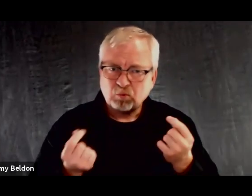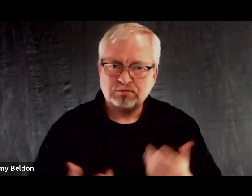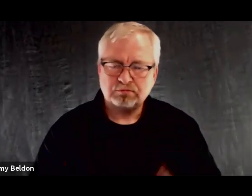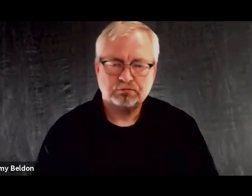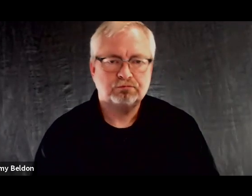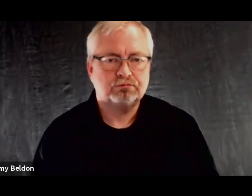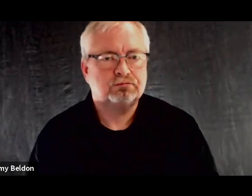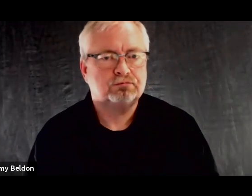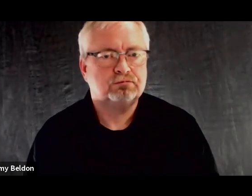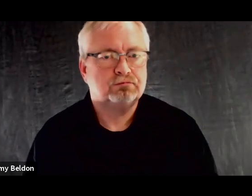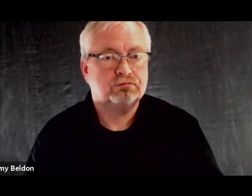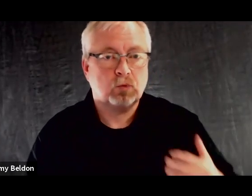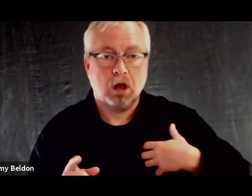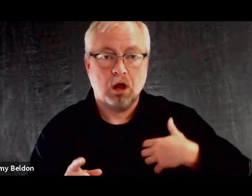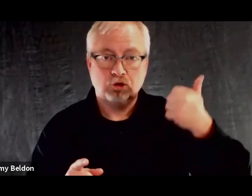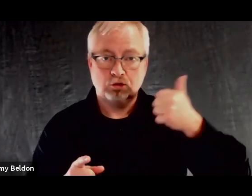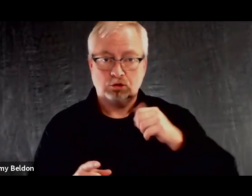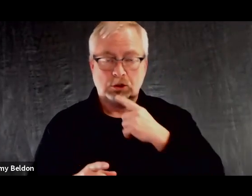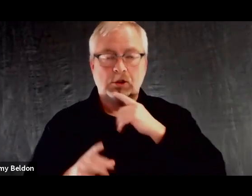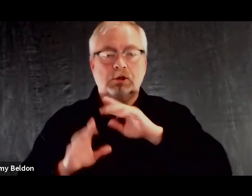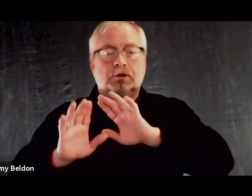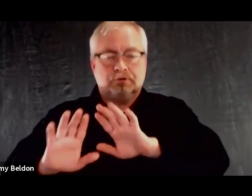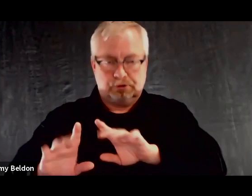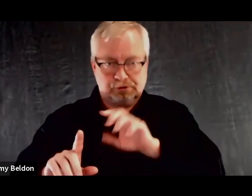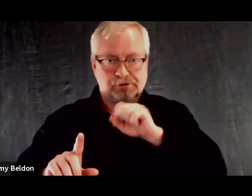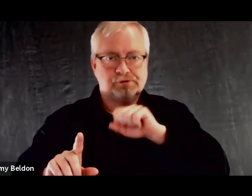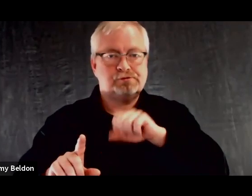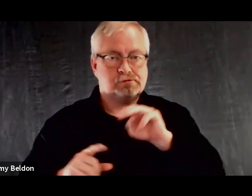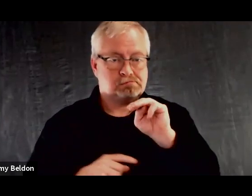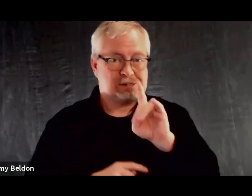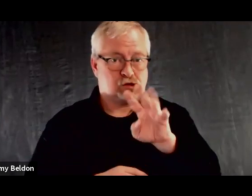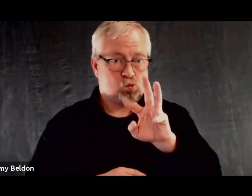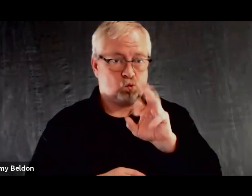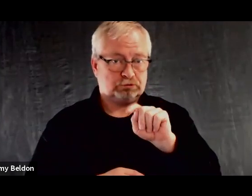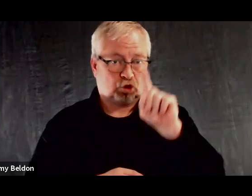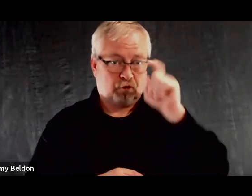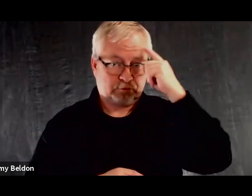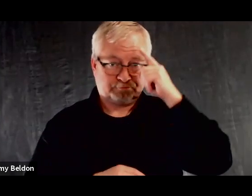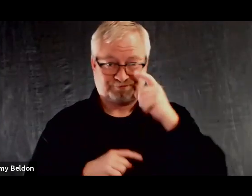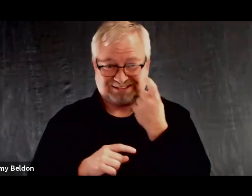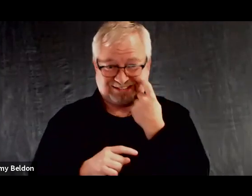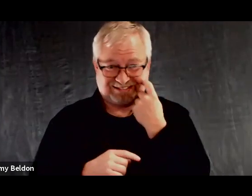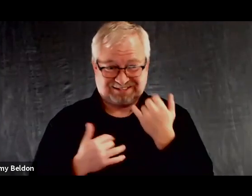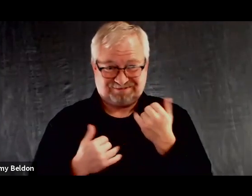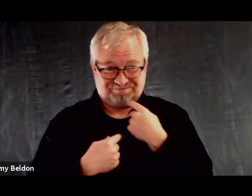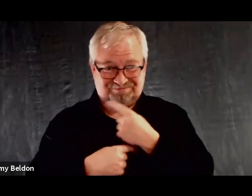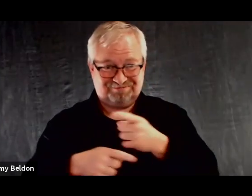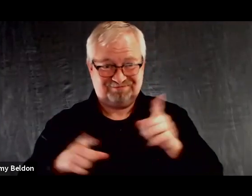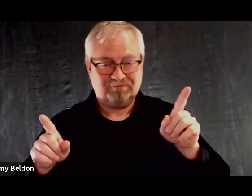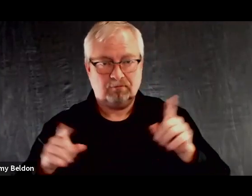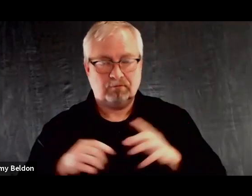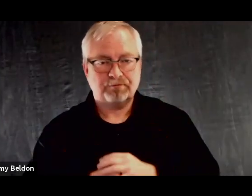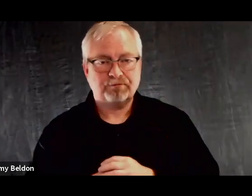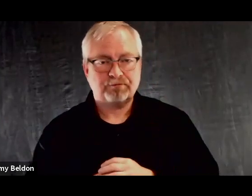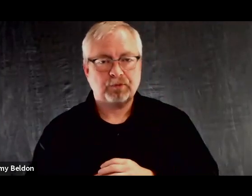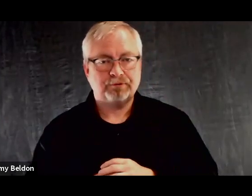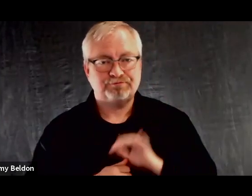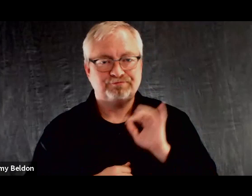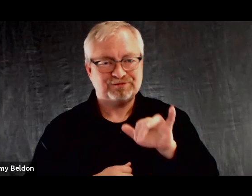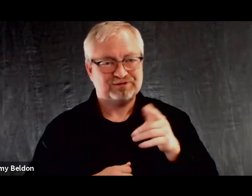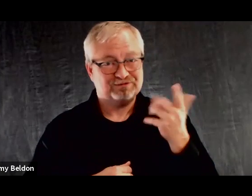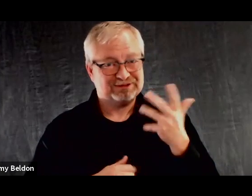the Midwest governors just a little bit ago, I think just underscores the fact that we know